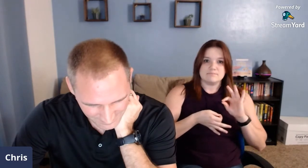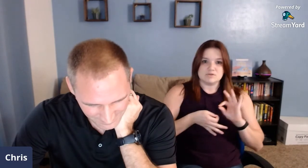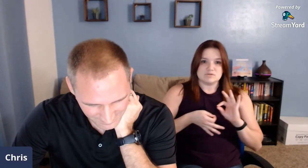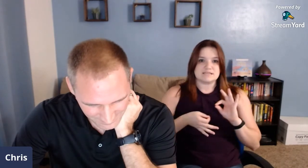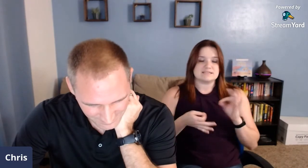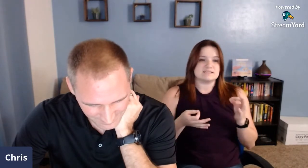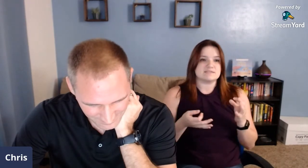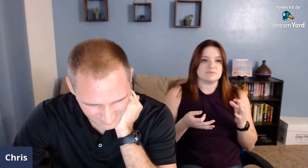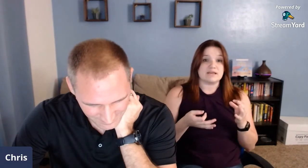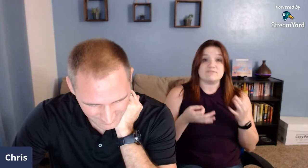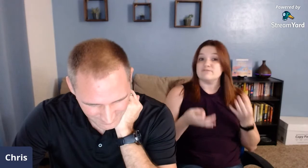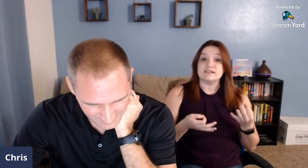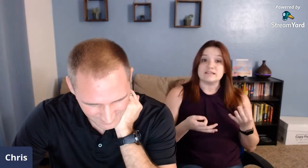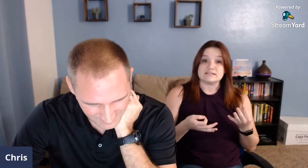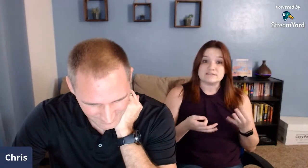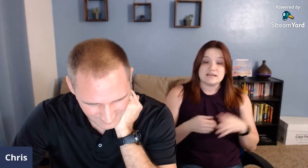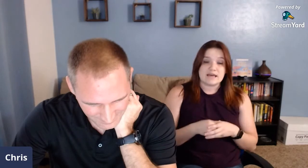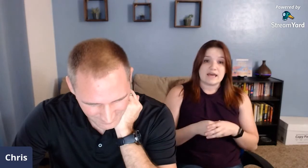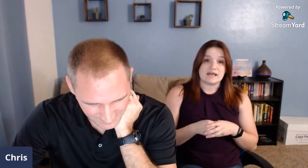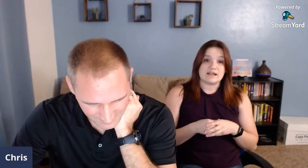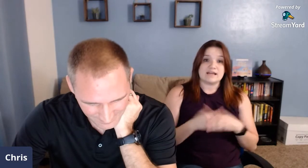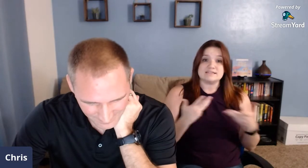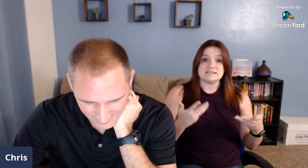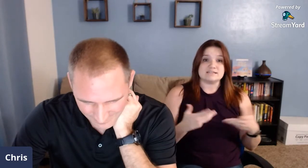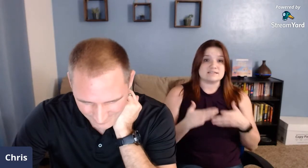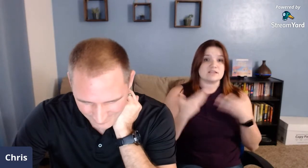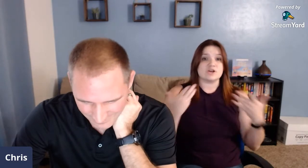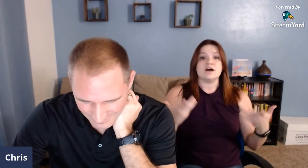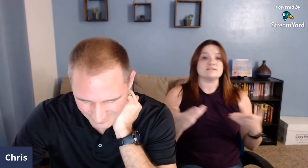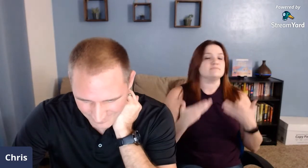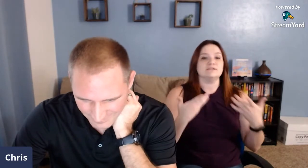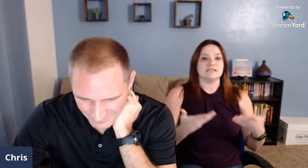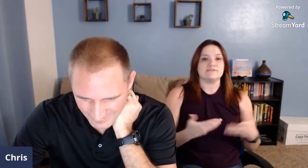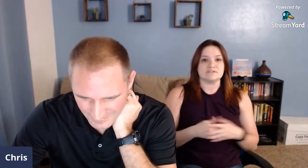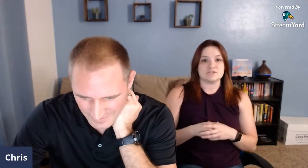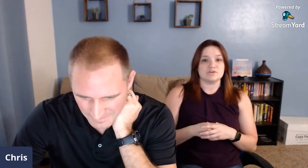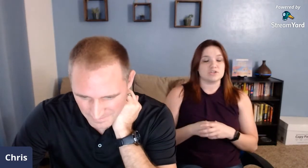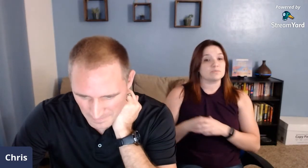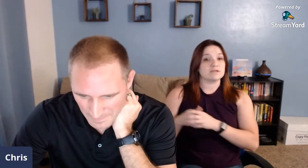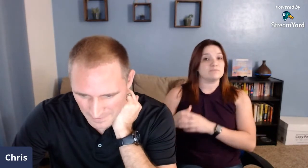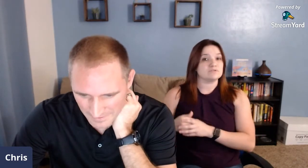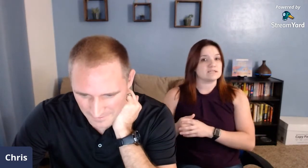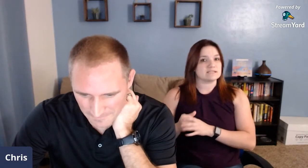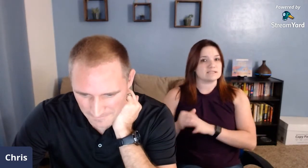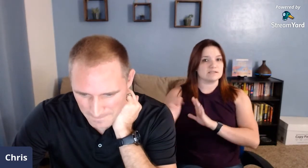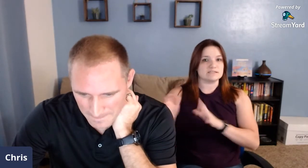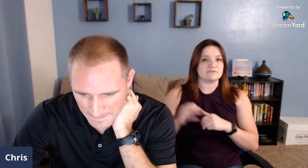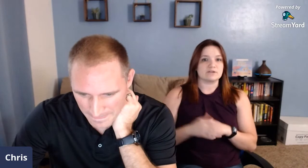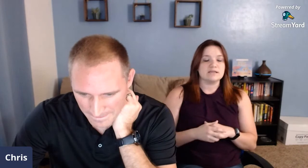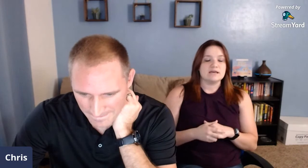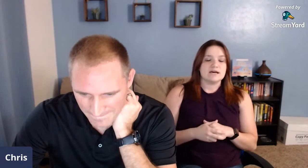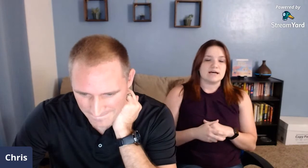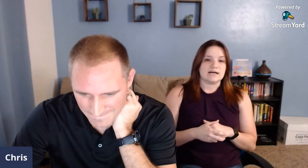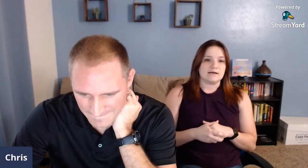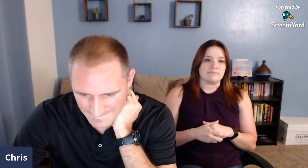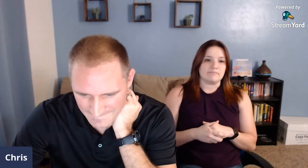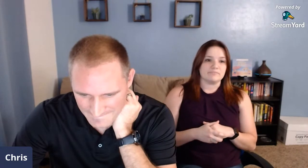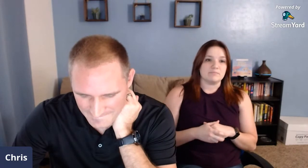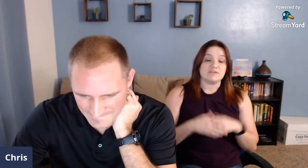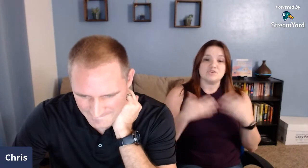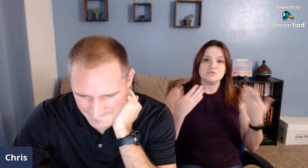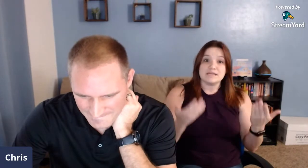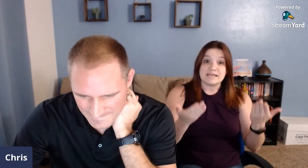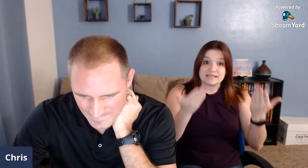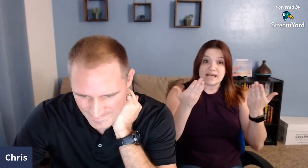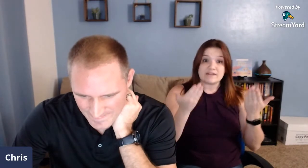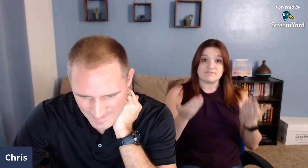sermon. Music is displaying feelings and ideas and thoughts and beliefs, and so interpreting music is a little different.